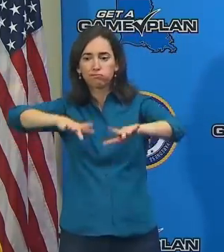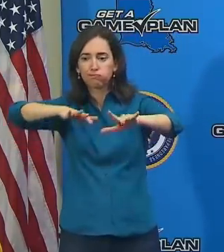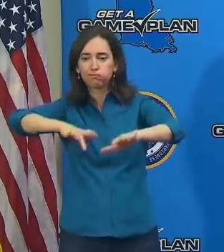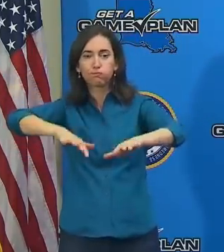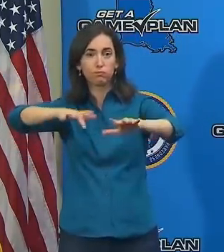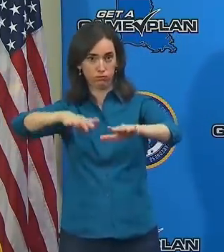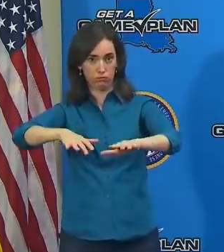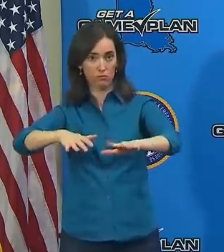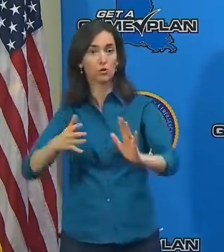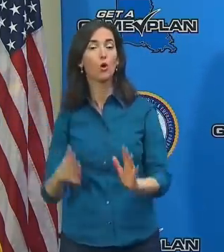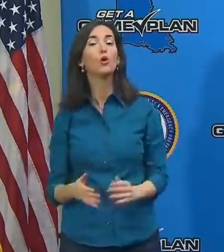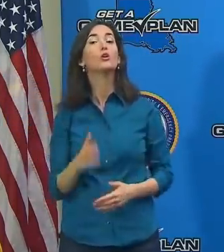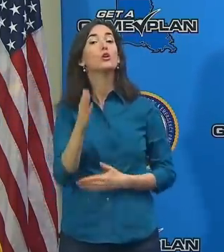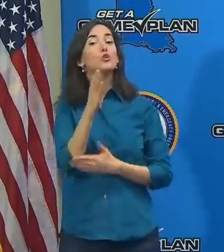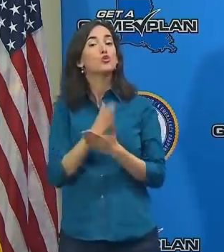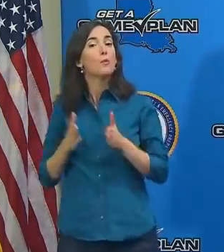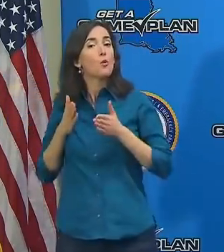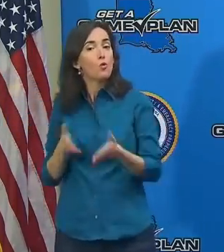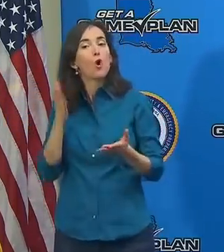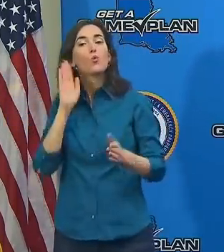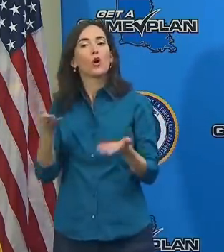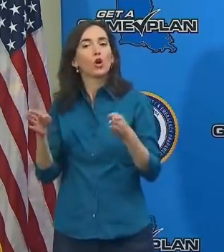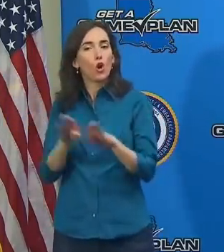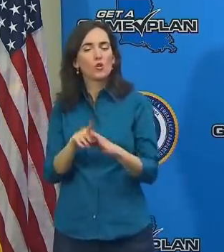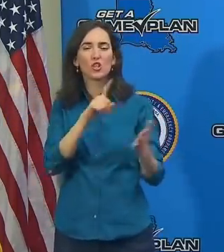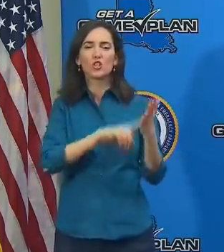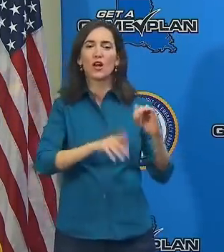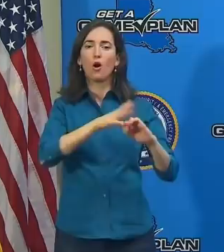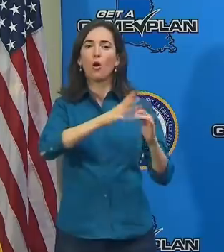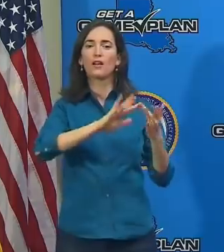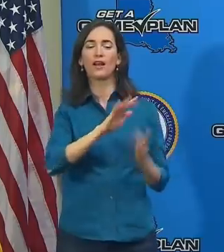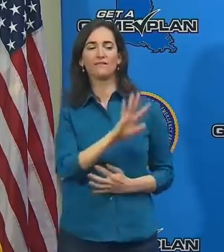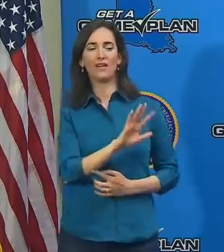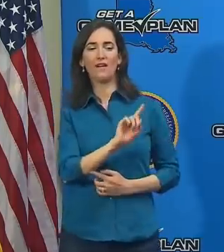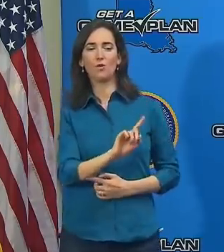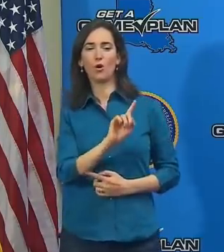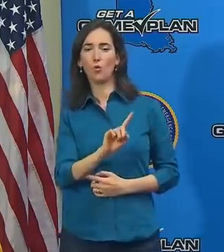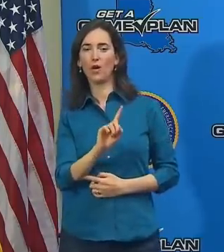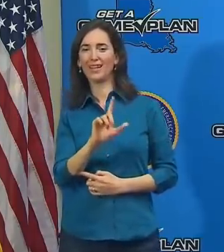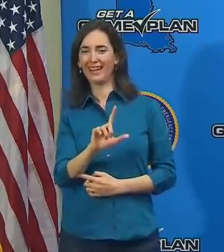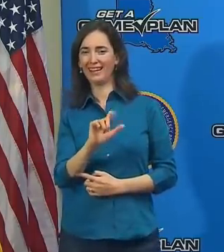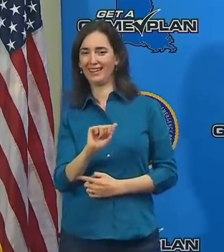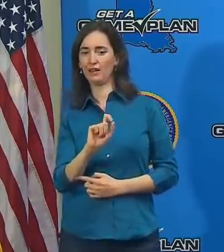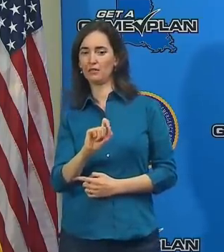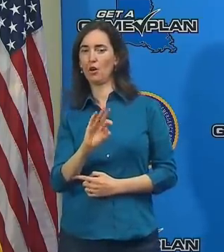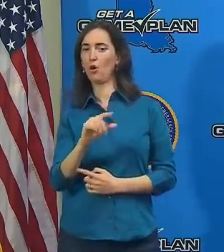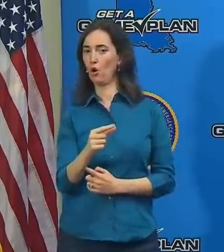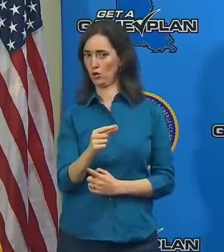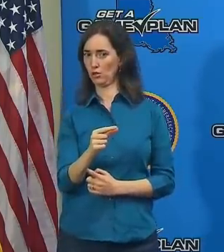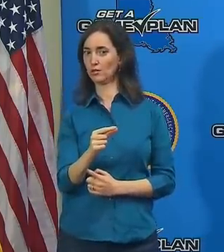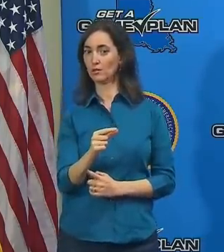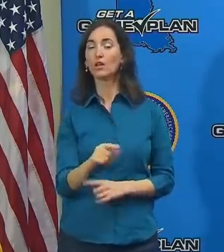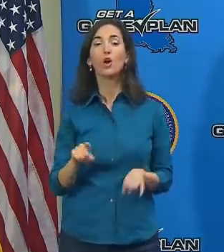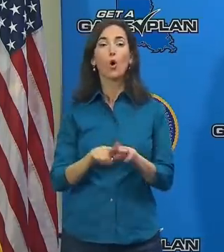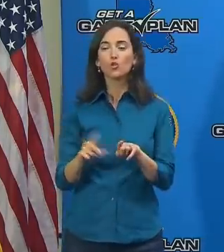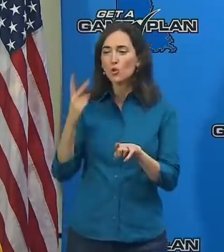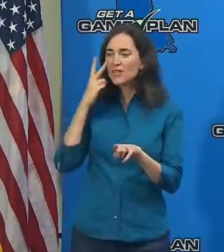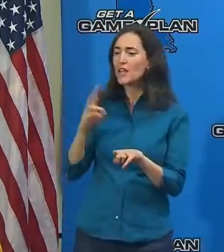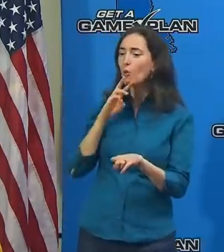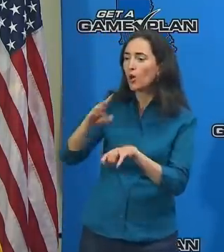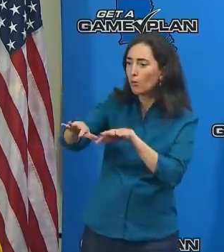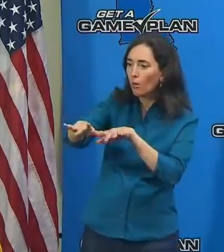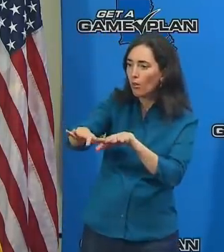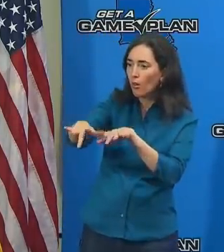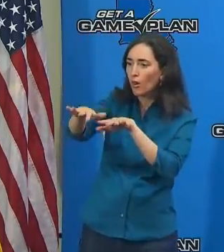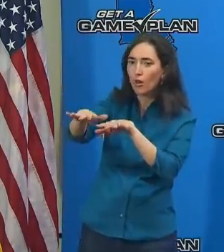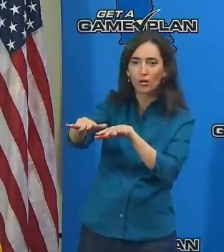511LA.org for road closures, and please don't drive through standing water. That's how